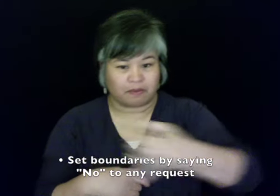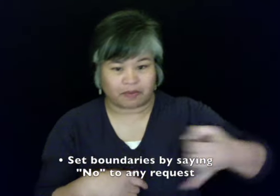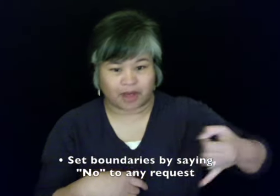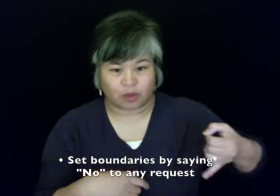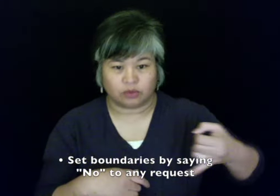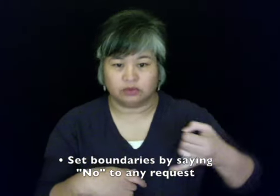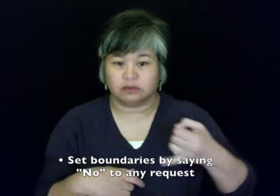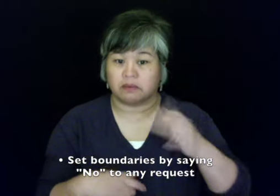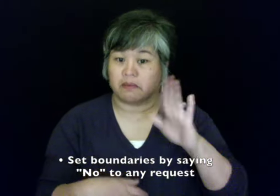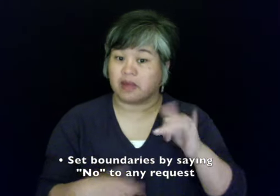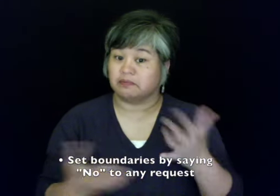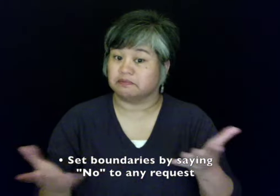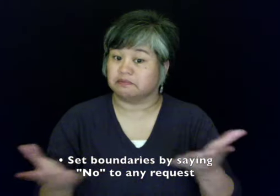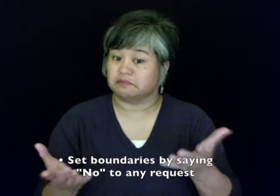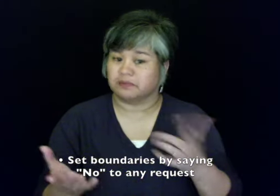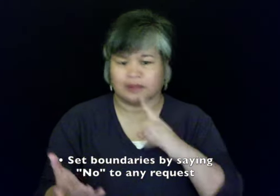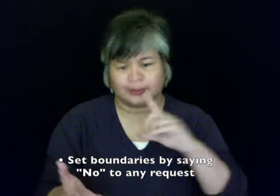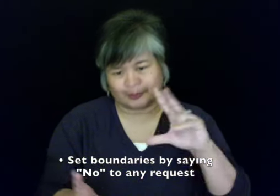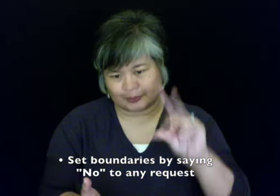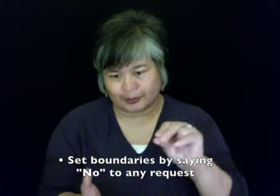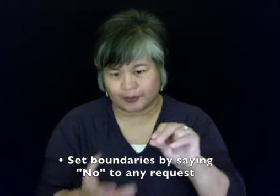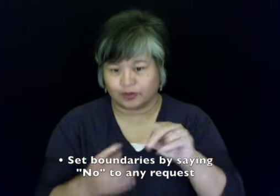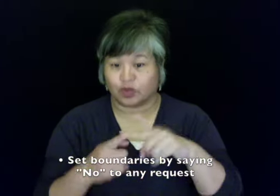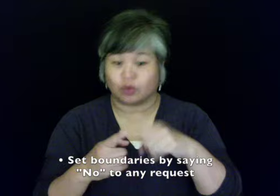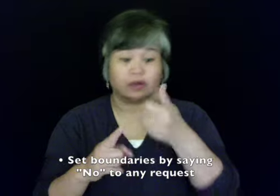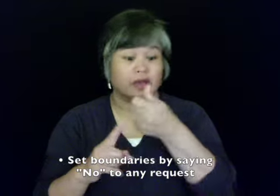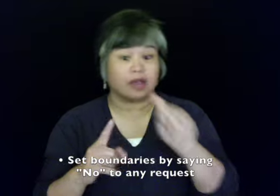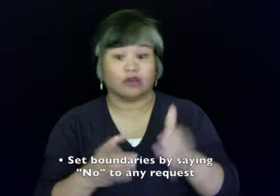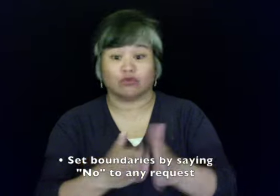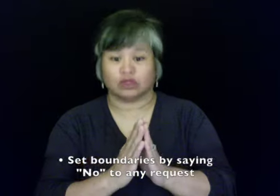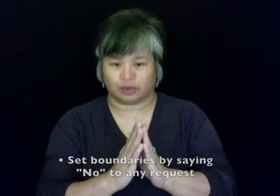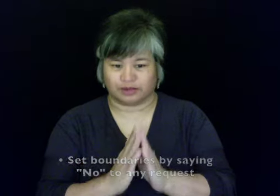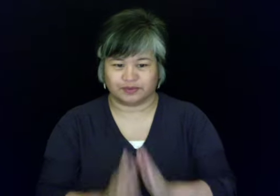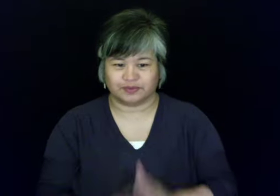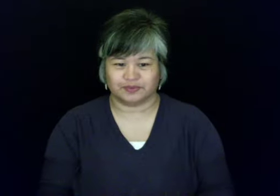Set boundaries by saying no to any requests.